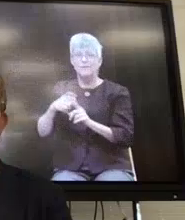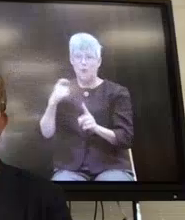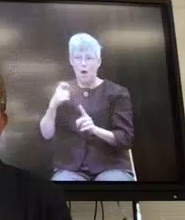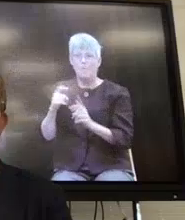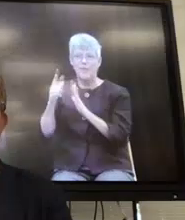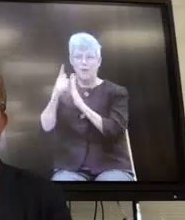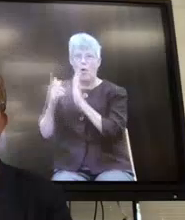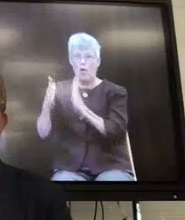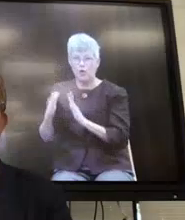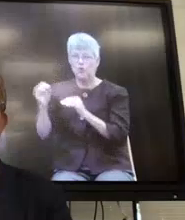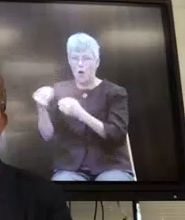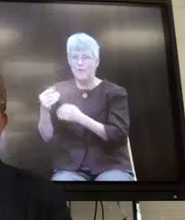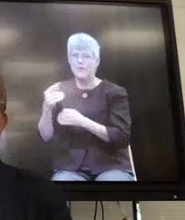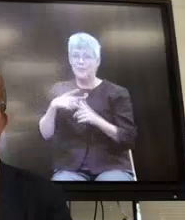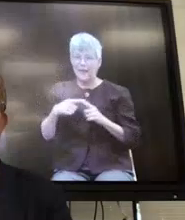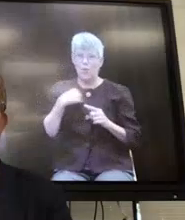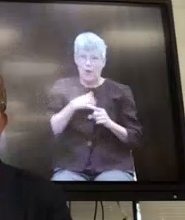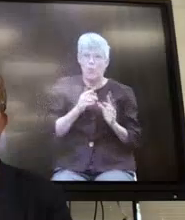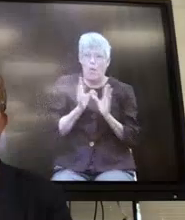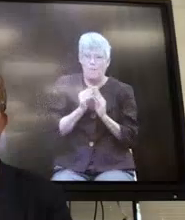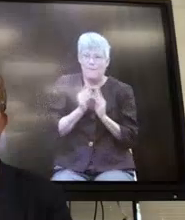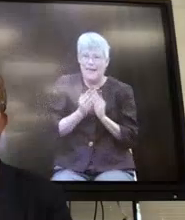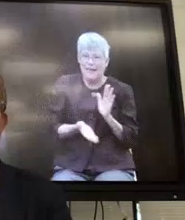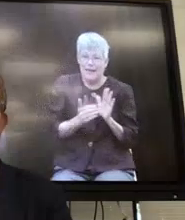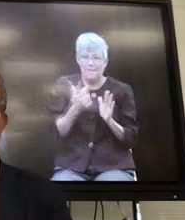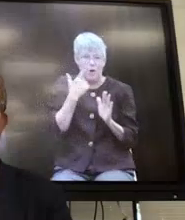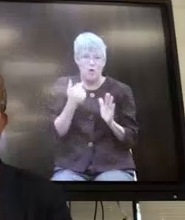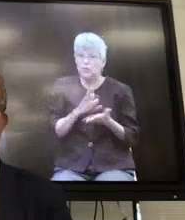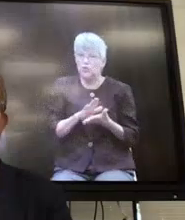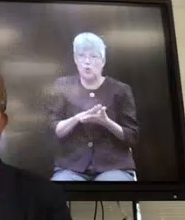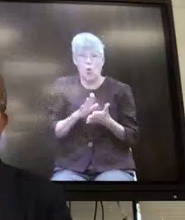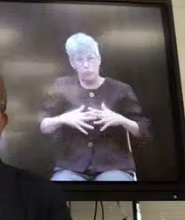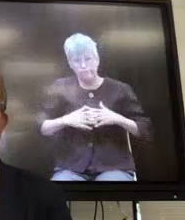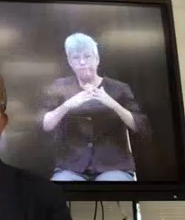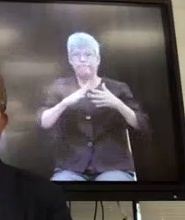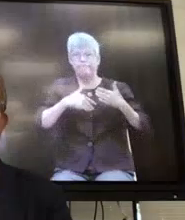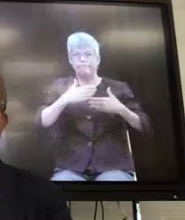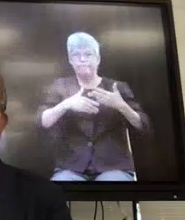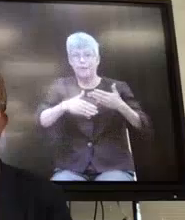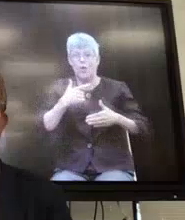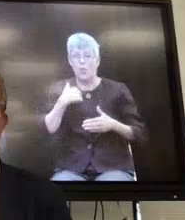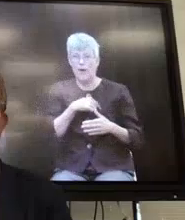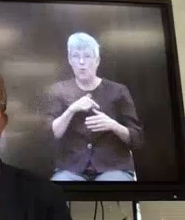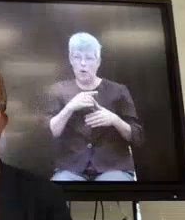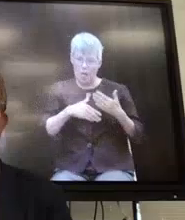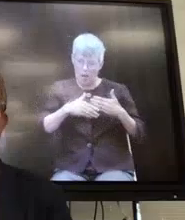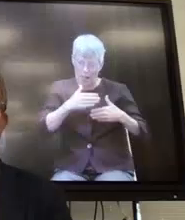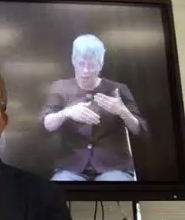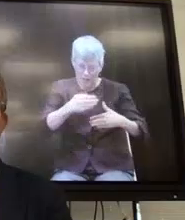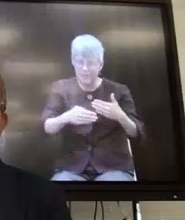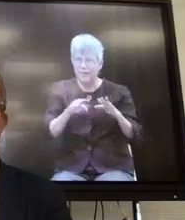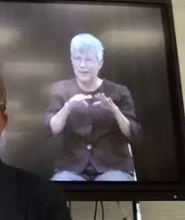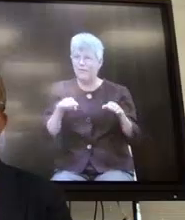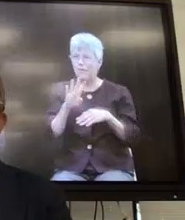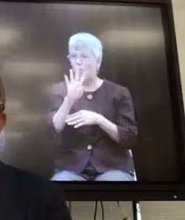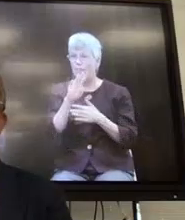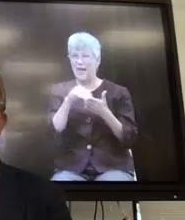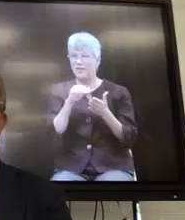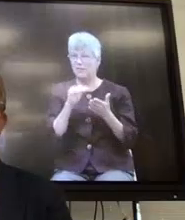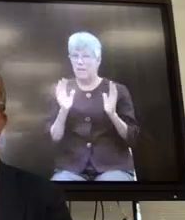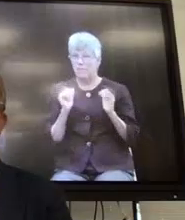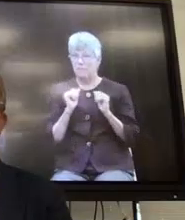that school's back in session. We'll get moving on those. And that's all else I have to